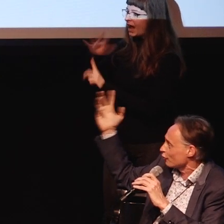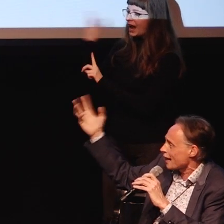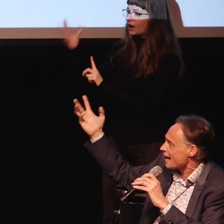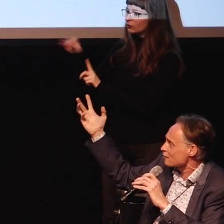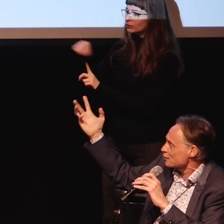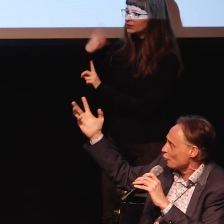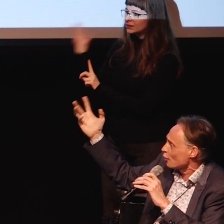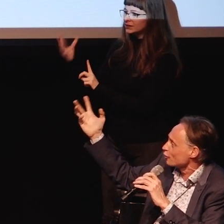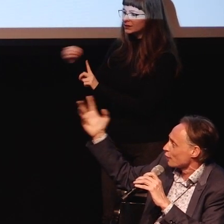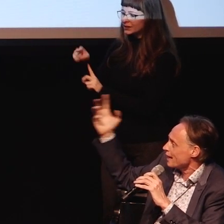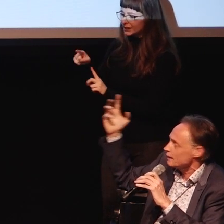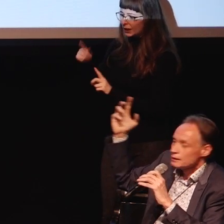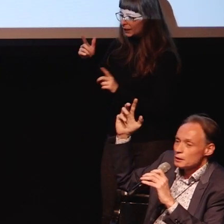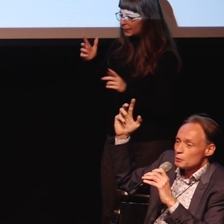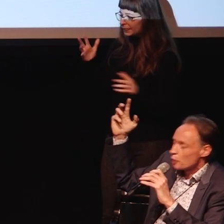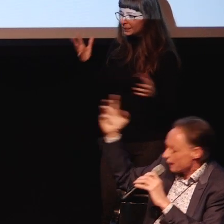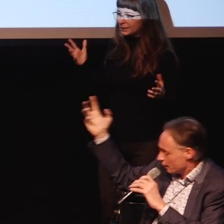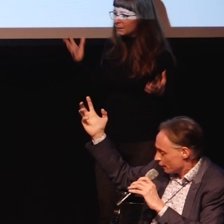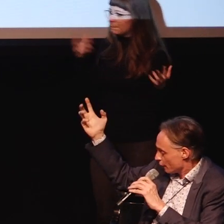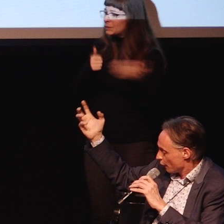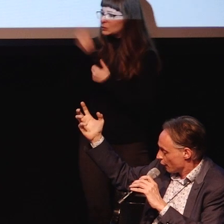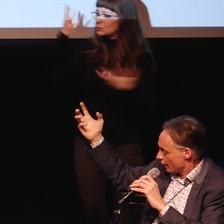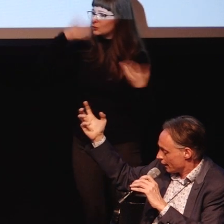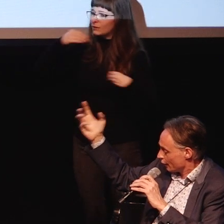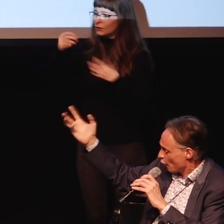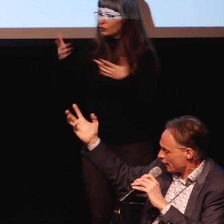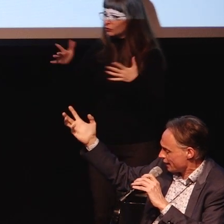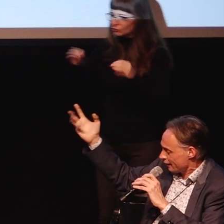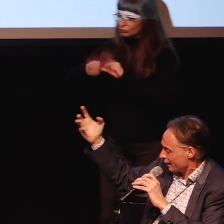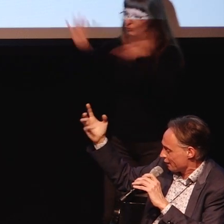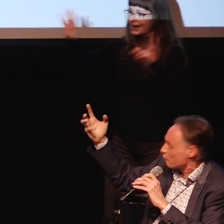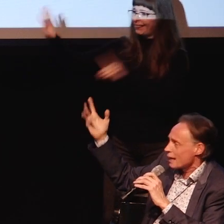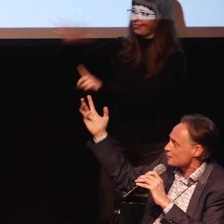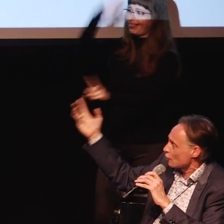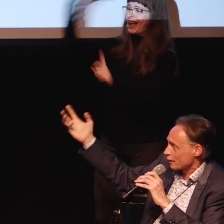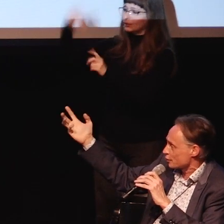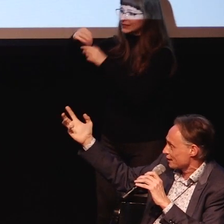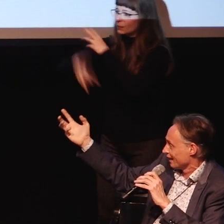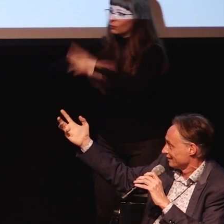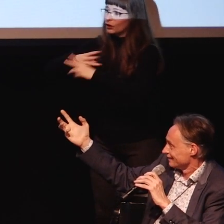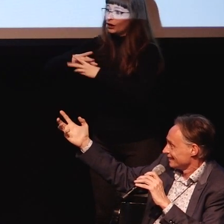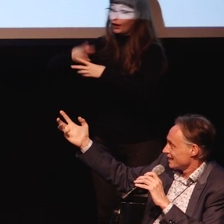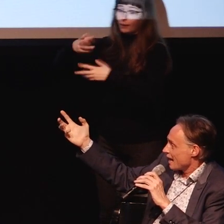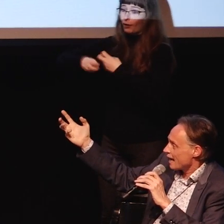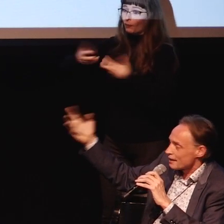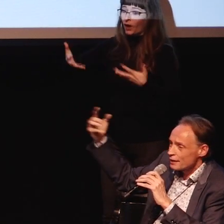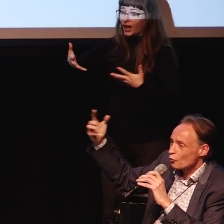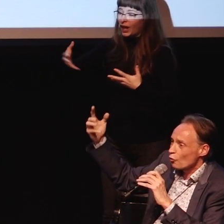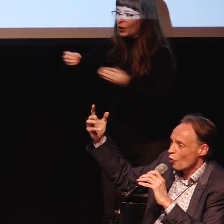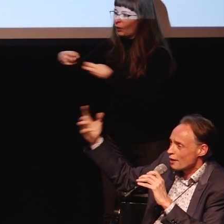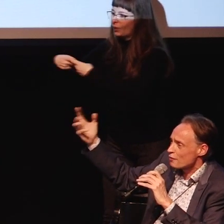beautiful lighthouse in the world, right? But located, but has no electricity.